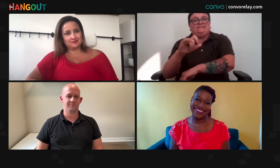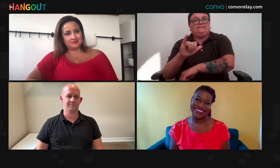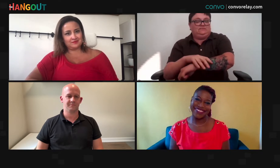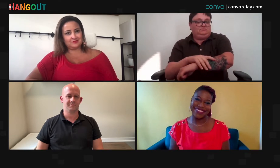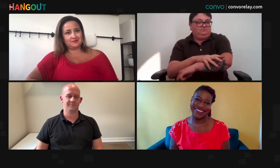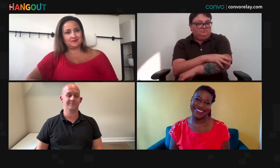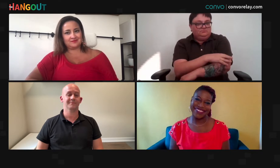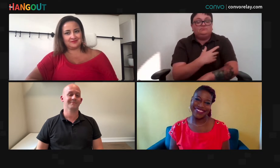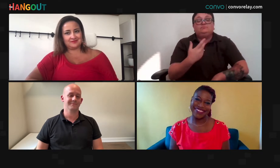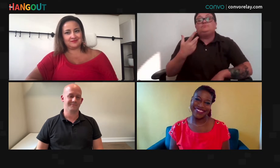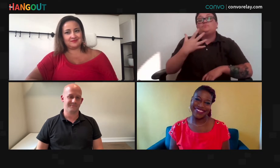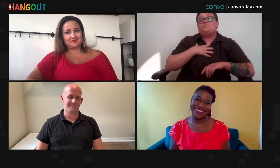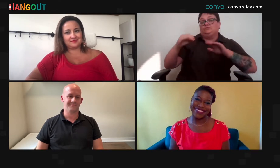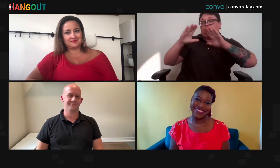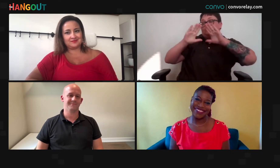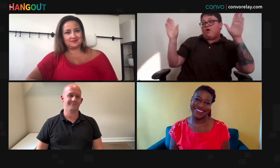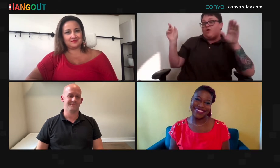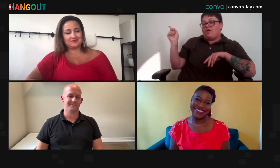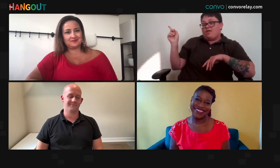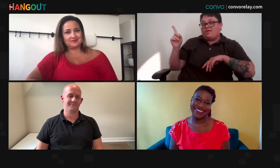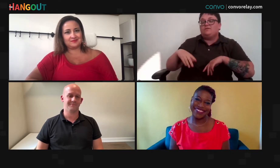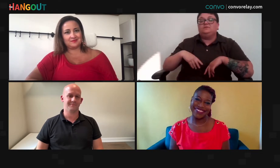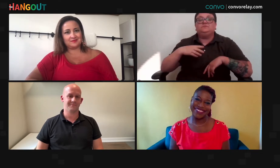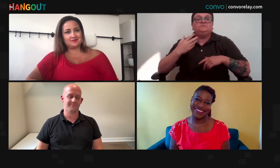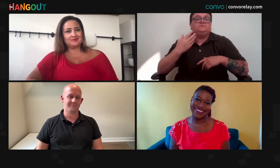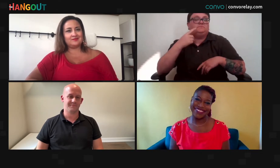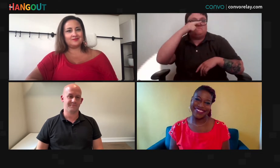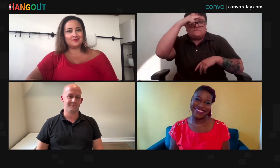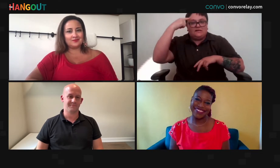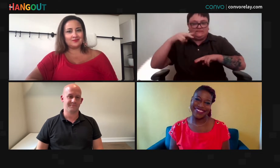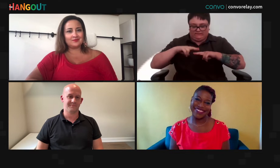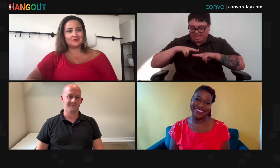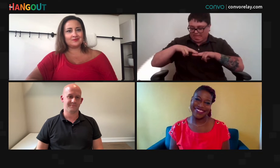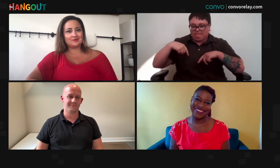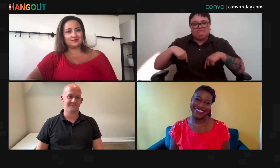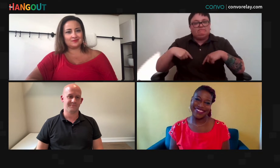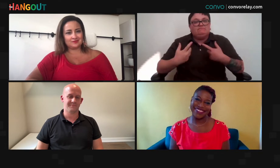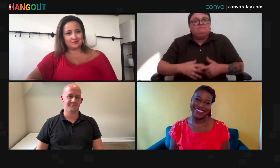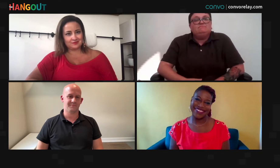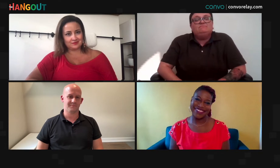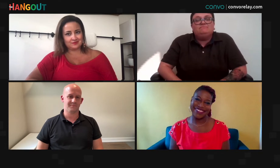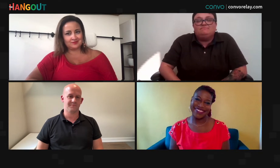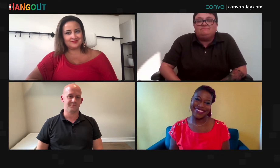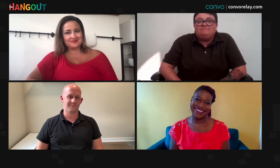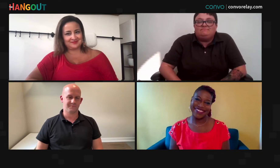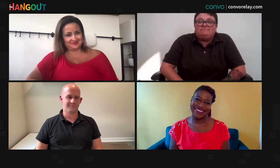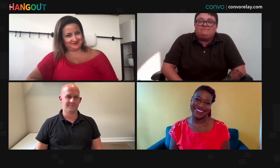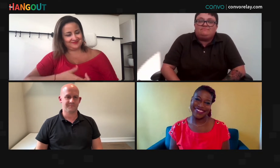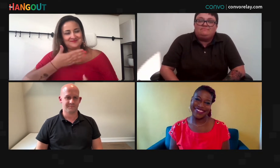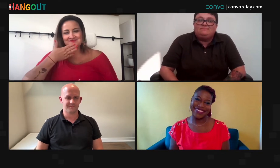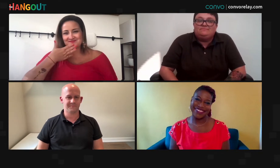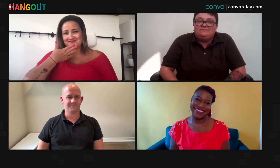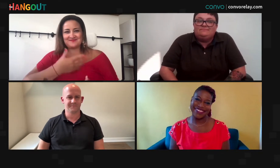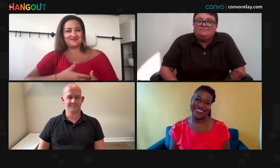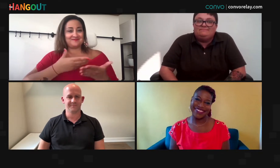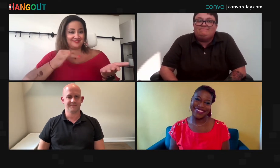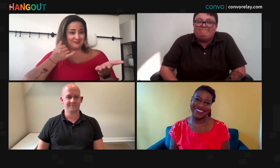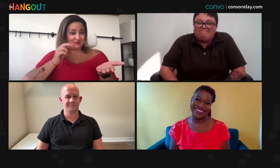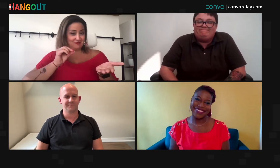tattoos of a galaxy on my left arm. I have a white wall in the background. I'm in a black chair.